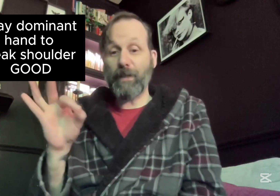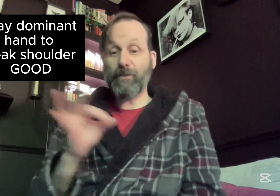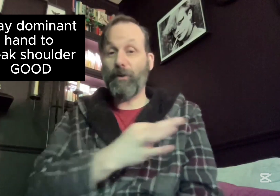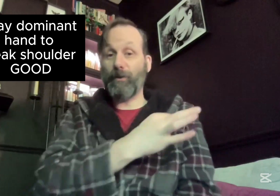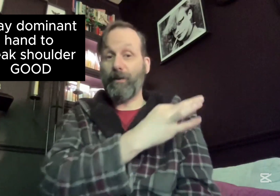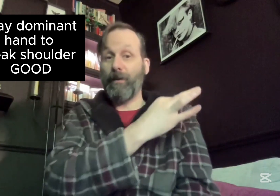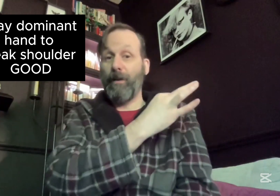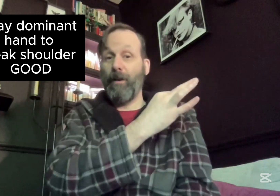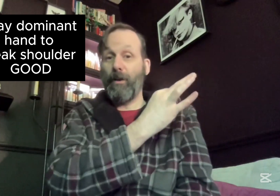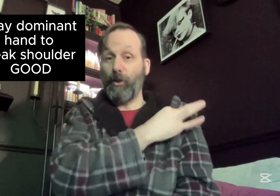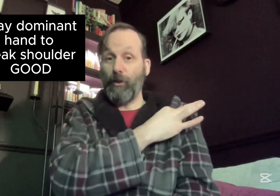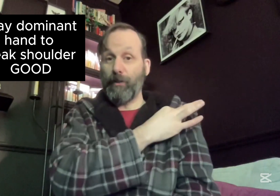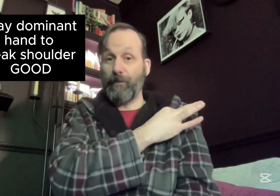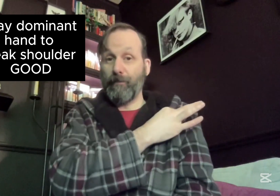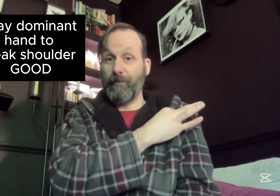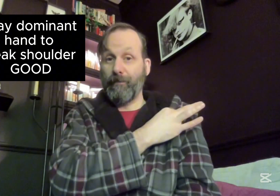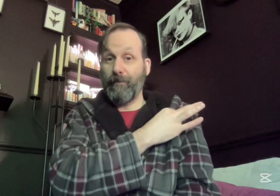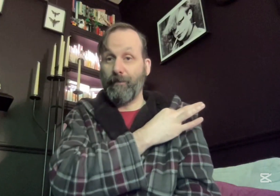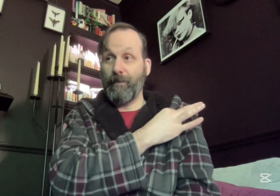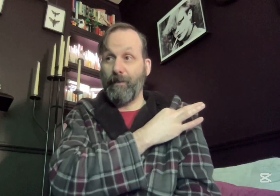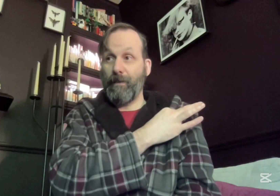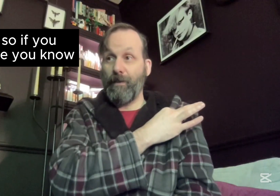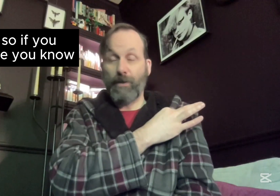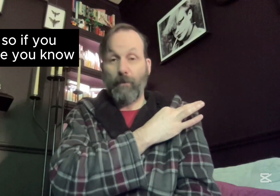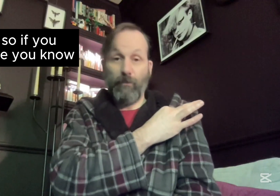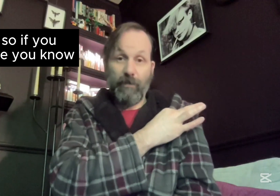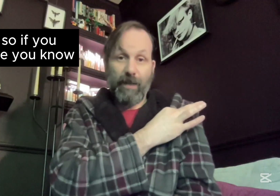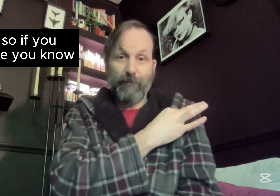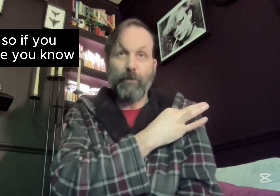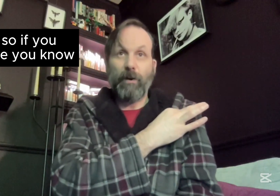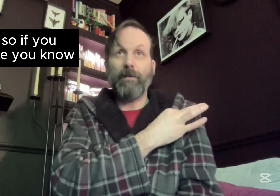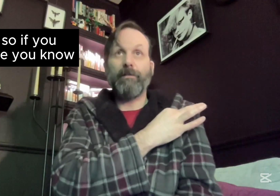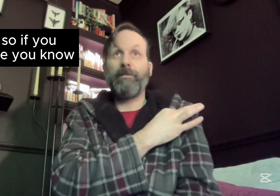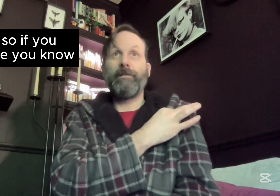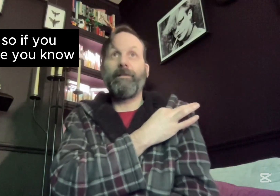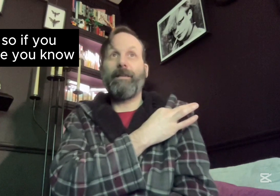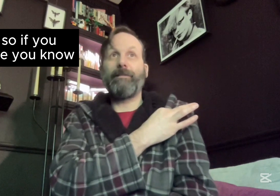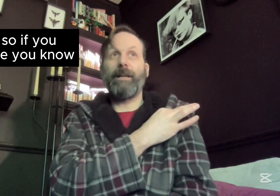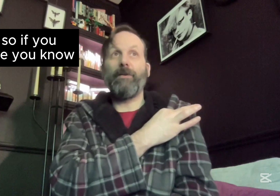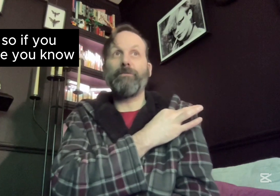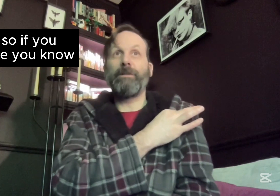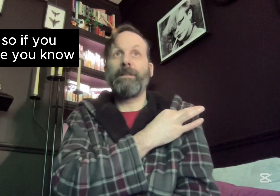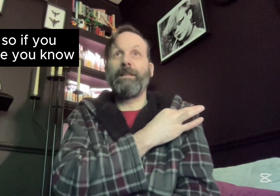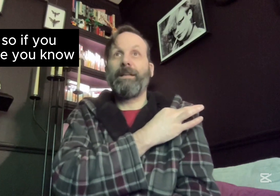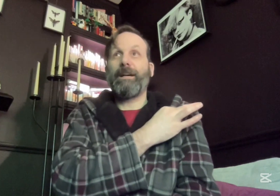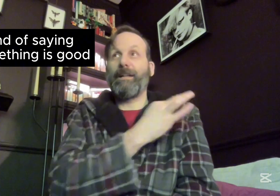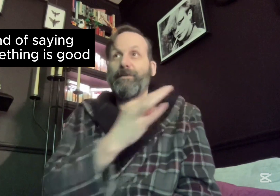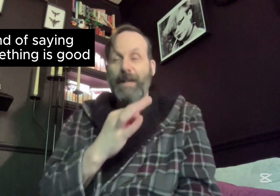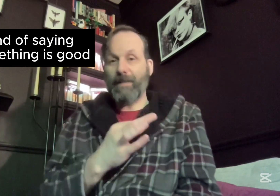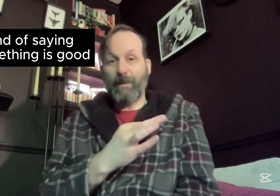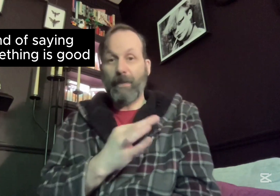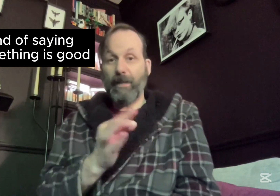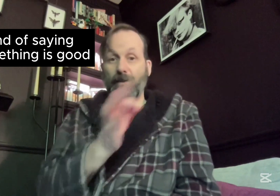to weak shoulder, good. So if you are you know, kind of saying something is